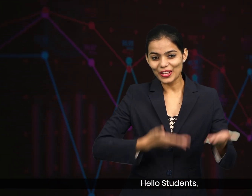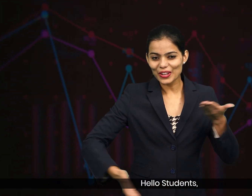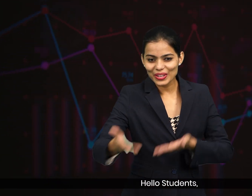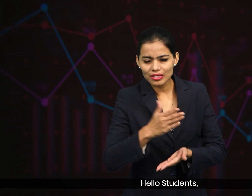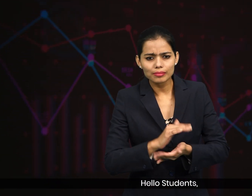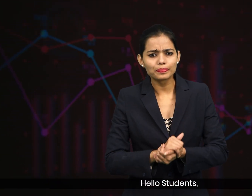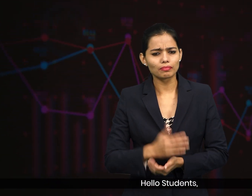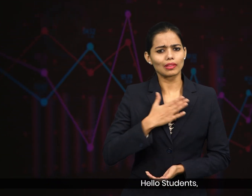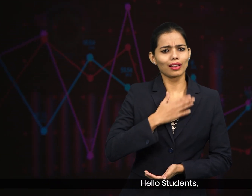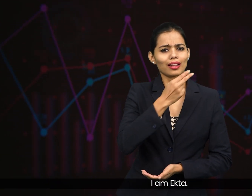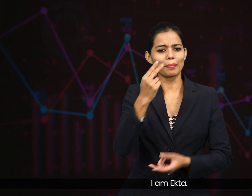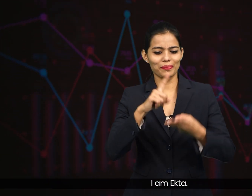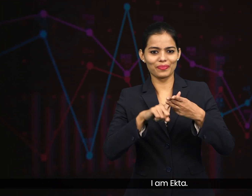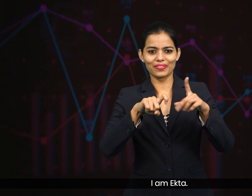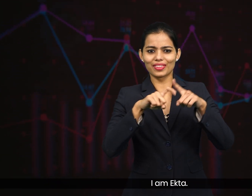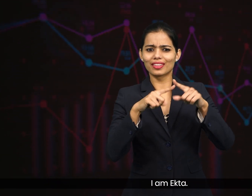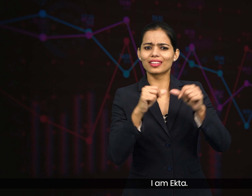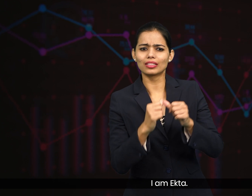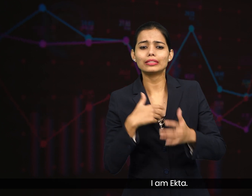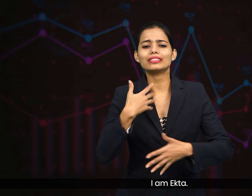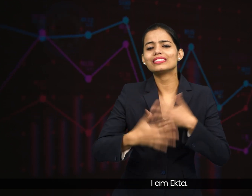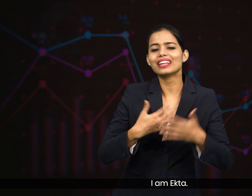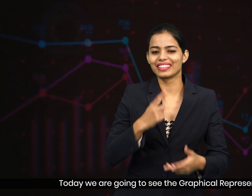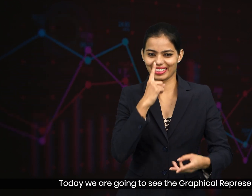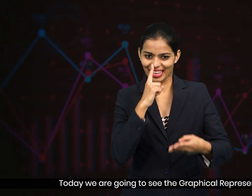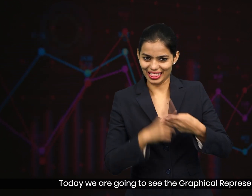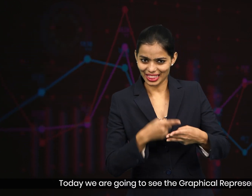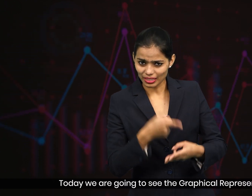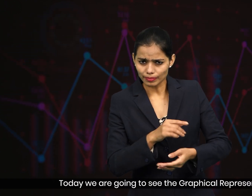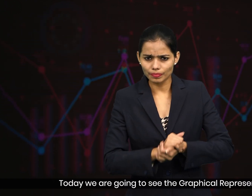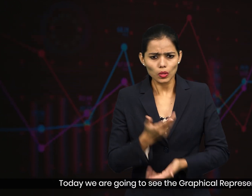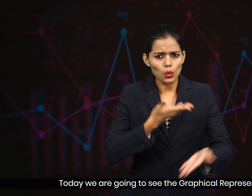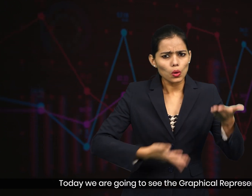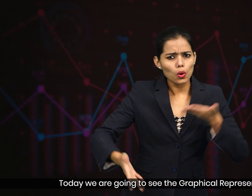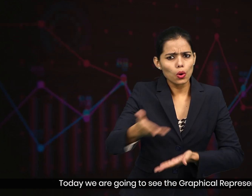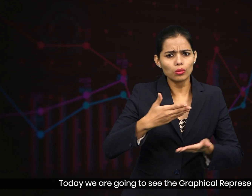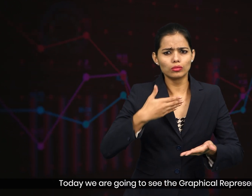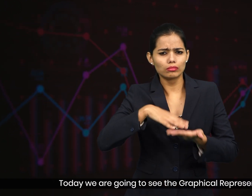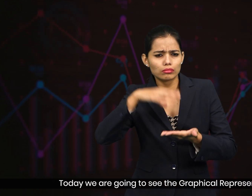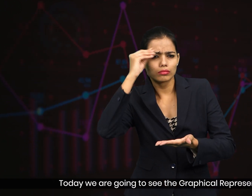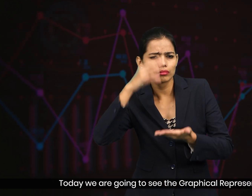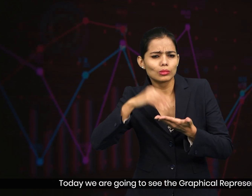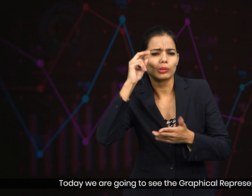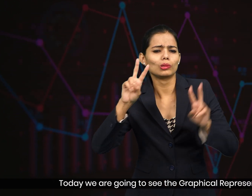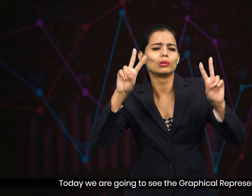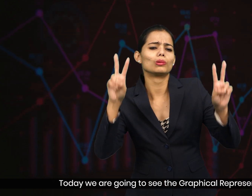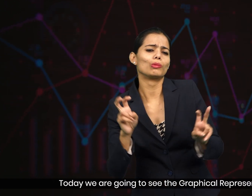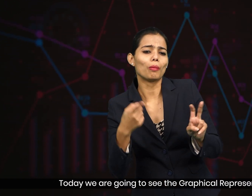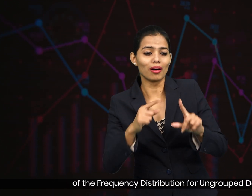Hello students, I am Ekta. Today we are going to see the graphical representation